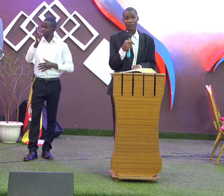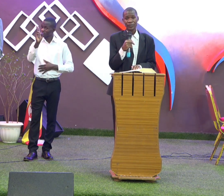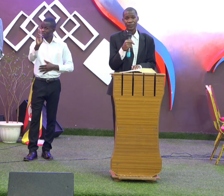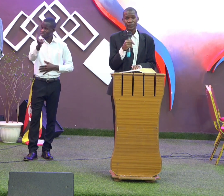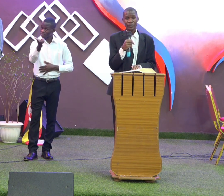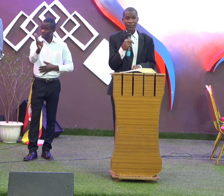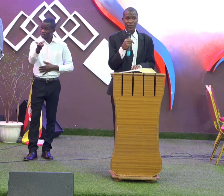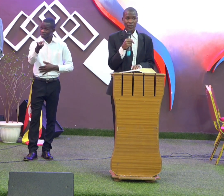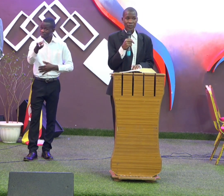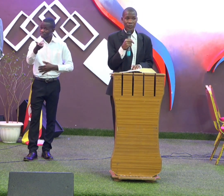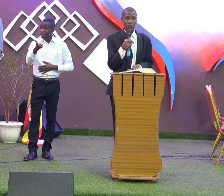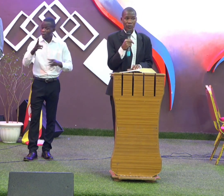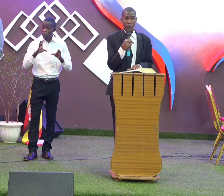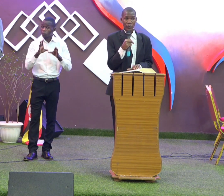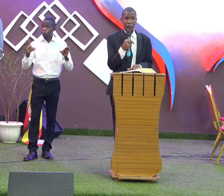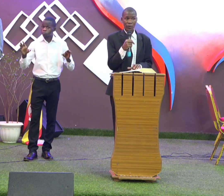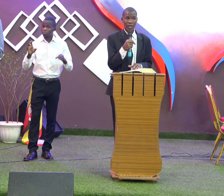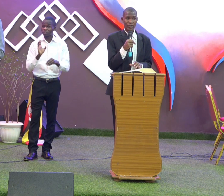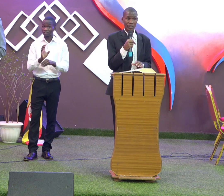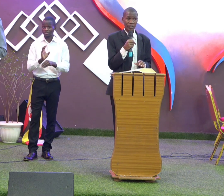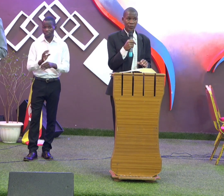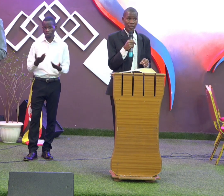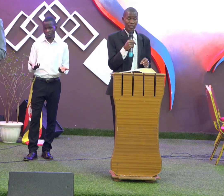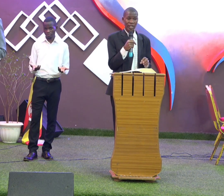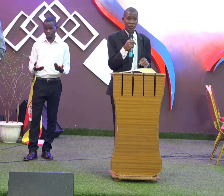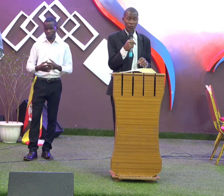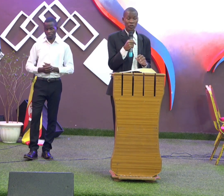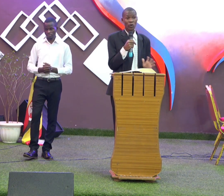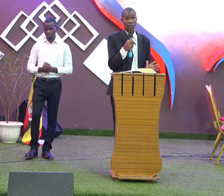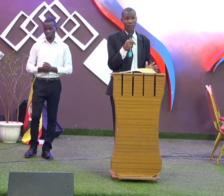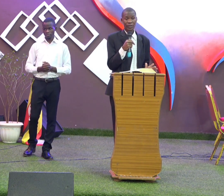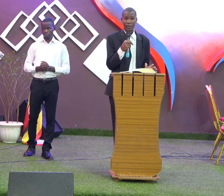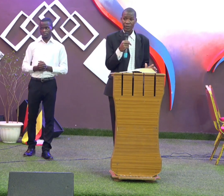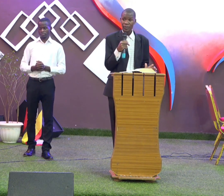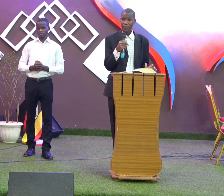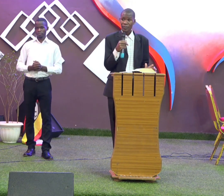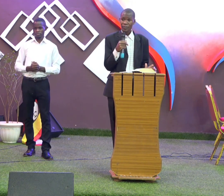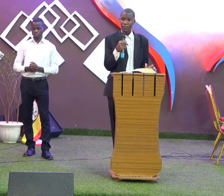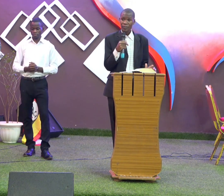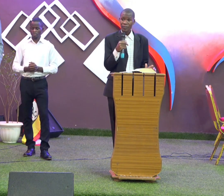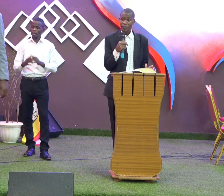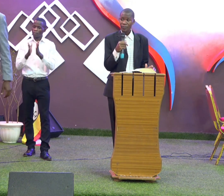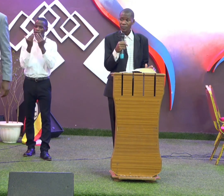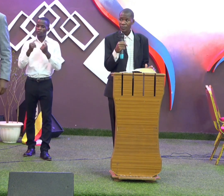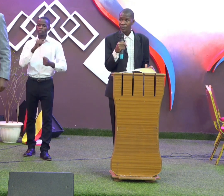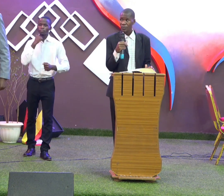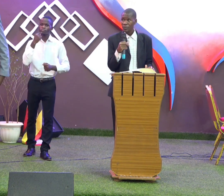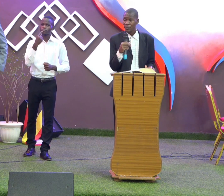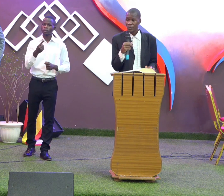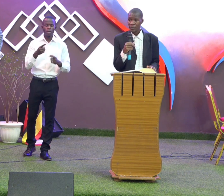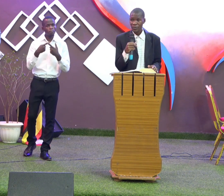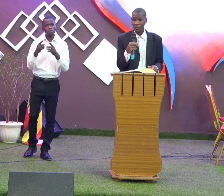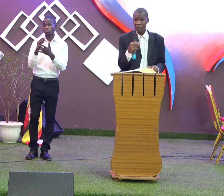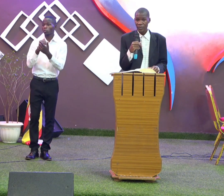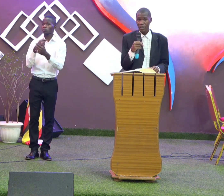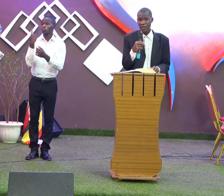12,000 zayuzamu ekanisa. So 2,000 shillings made the church to be torn. Naye ngomusumba agamba lwa mugenyi